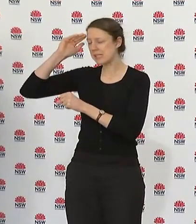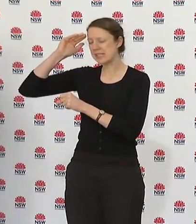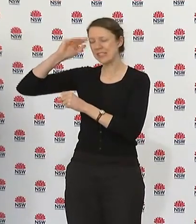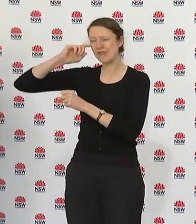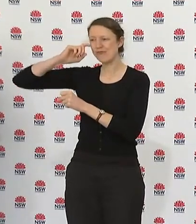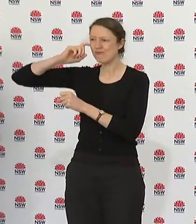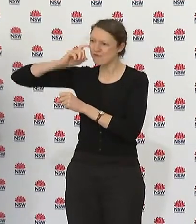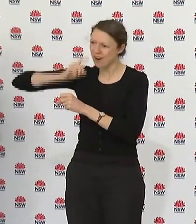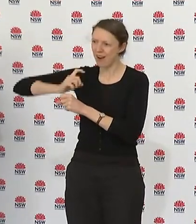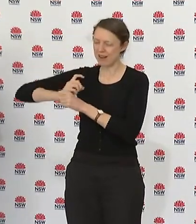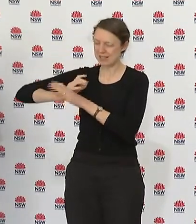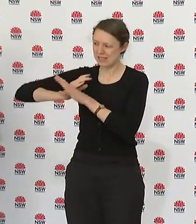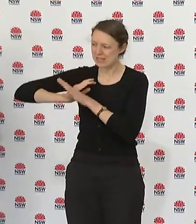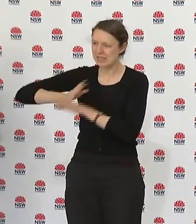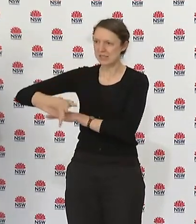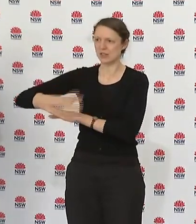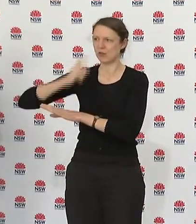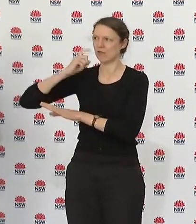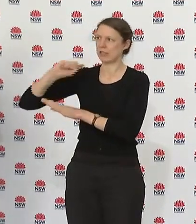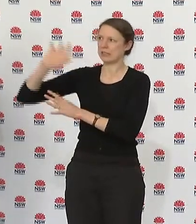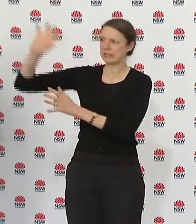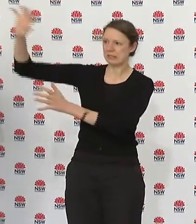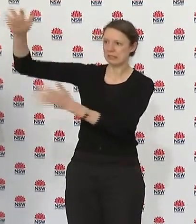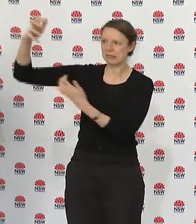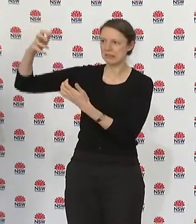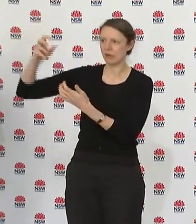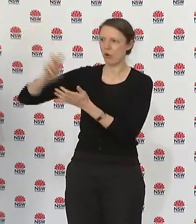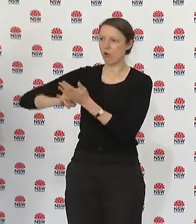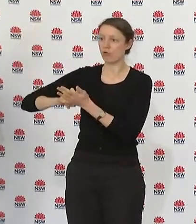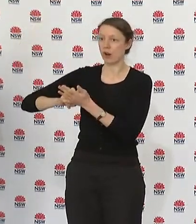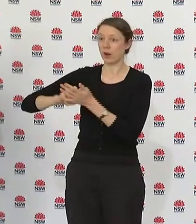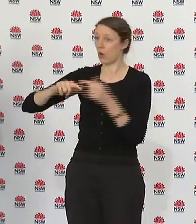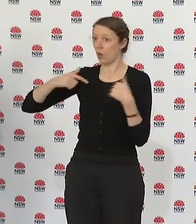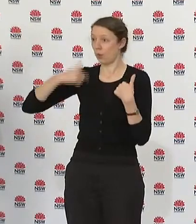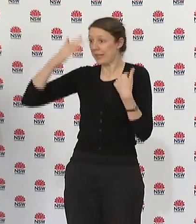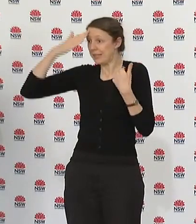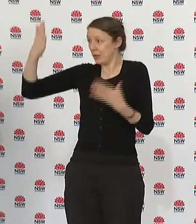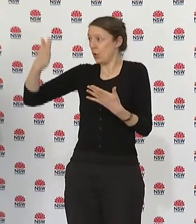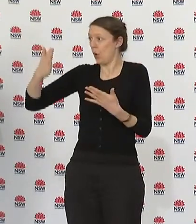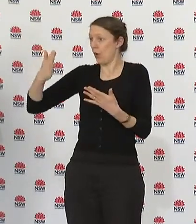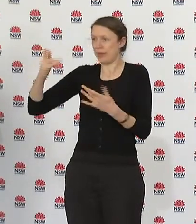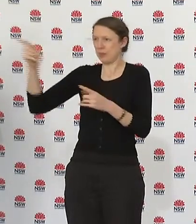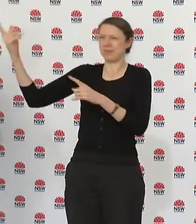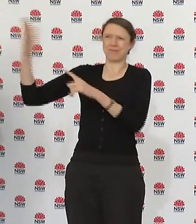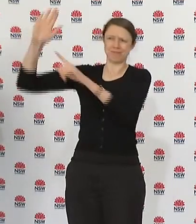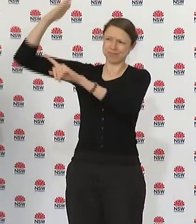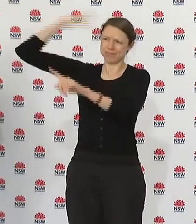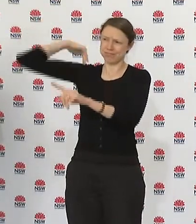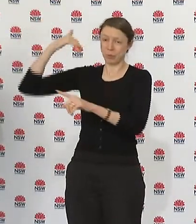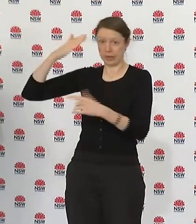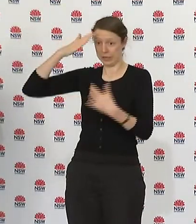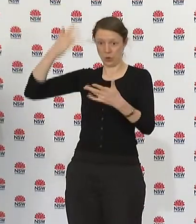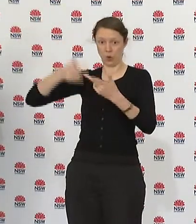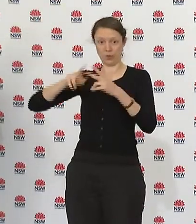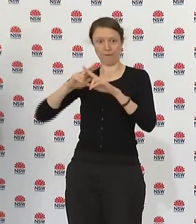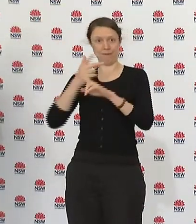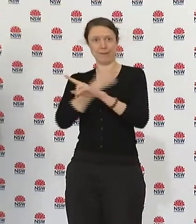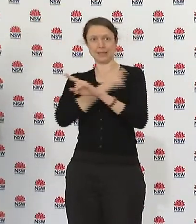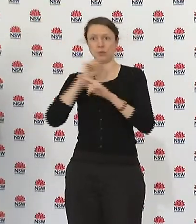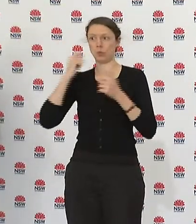for vaccines when, after all, we didn't know, no one knew whether we'd even have vaccines. As I've said many times